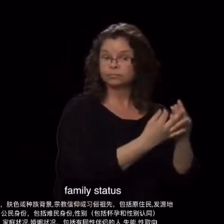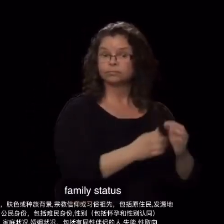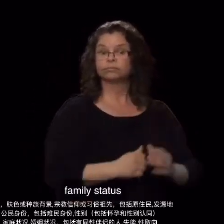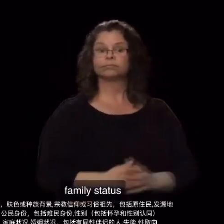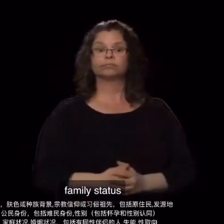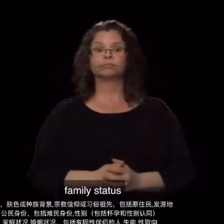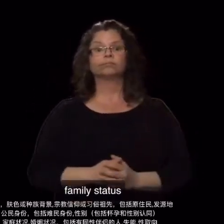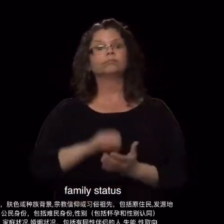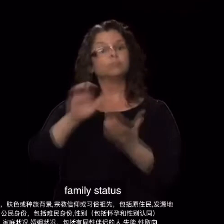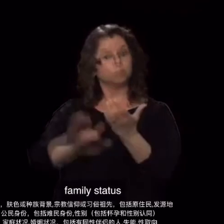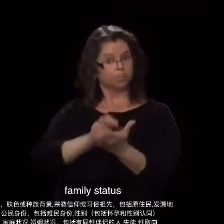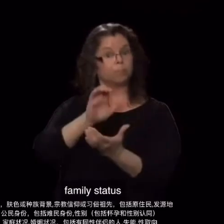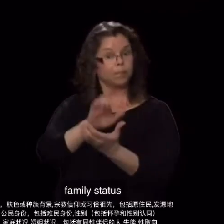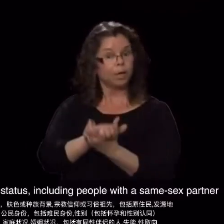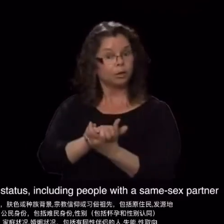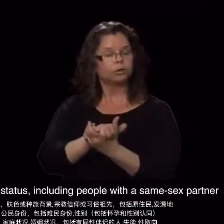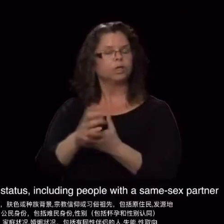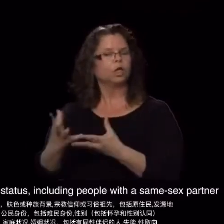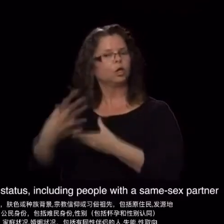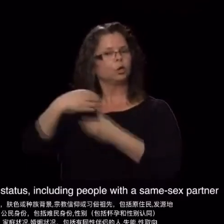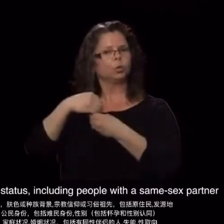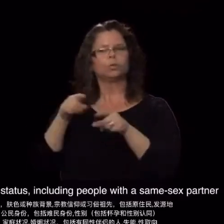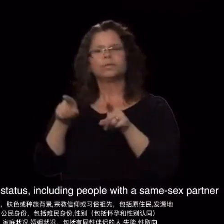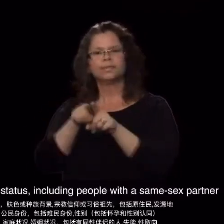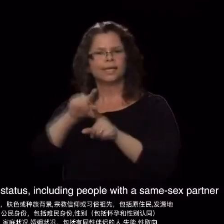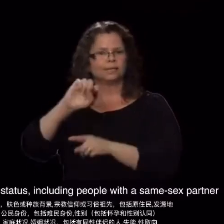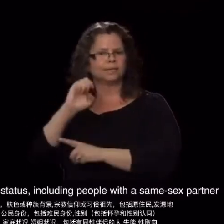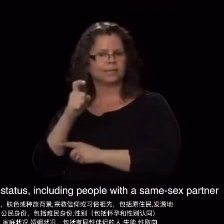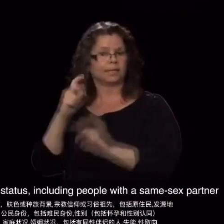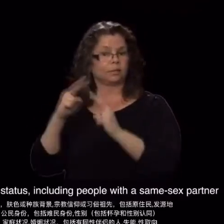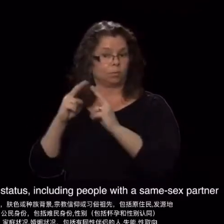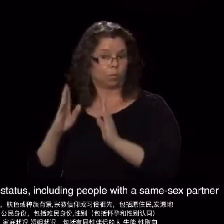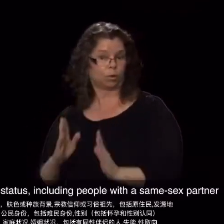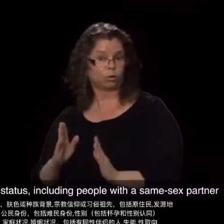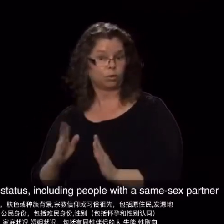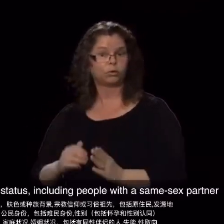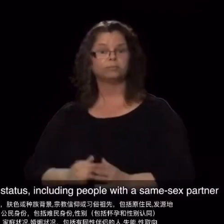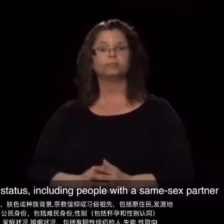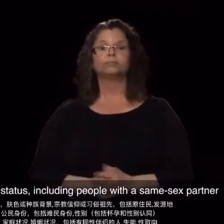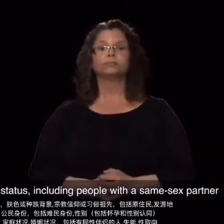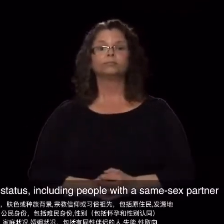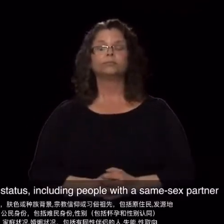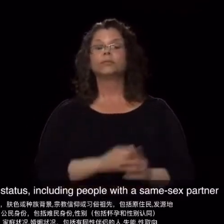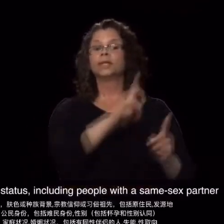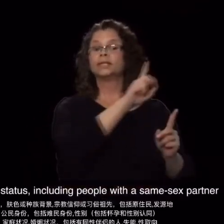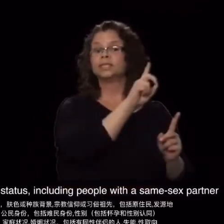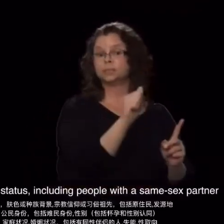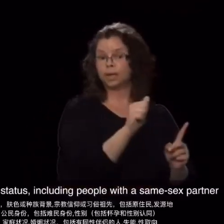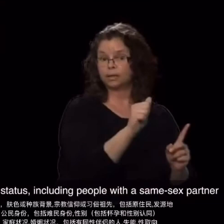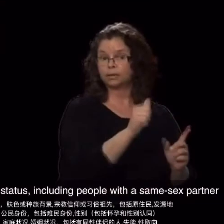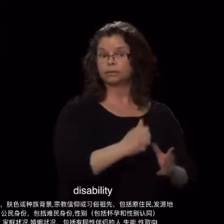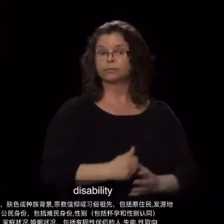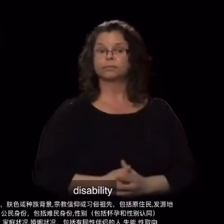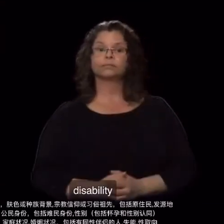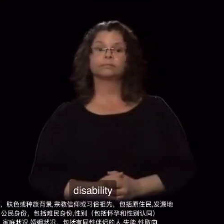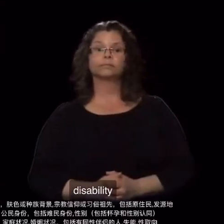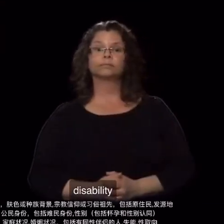family status, marital status, including people with a same-sex partner, disability,